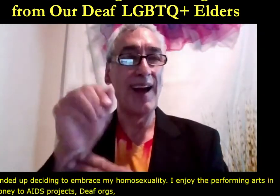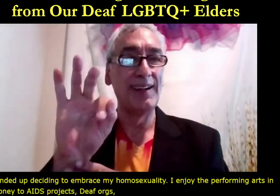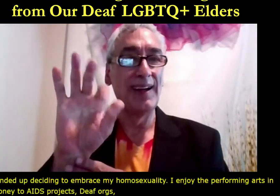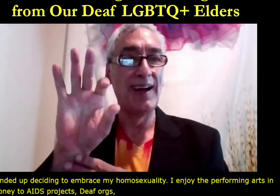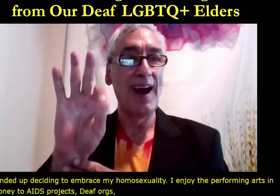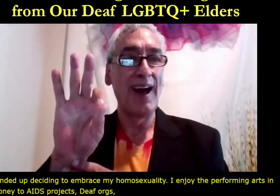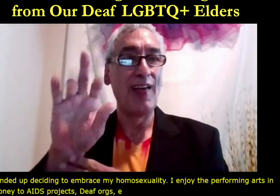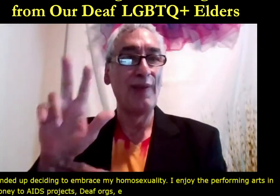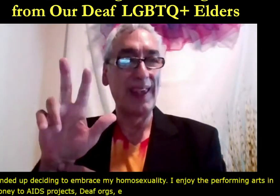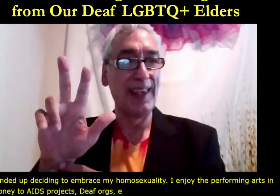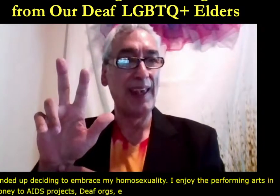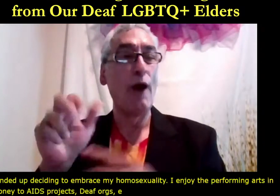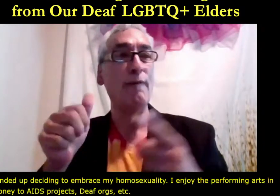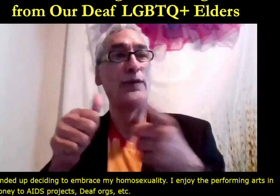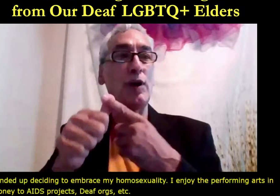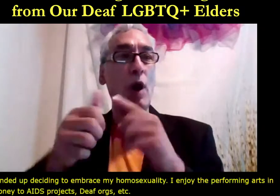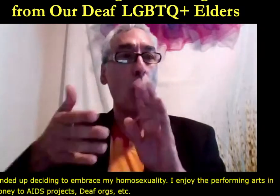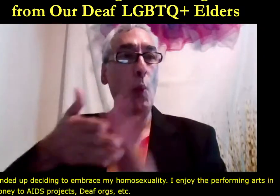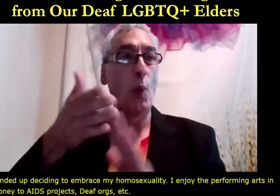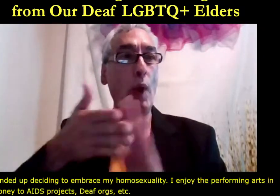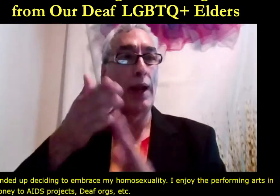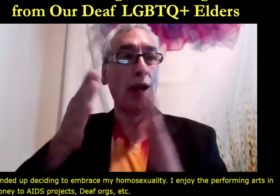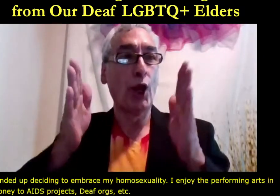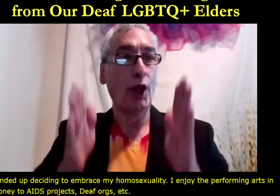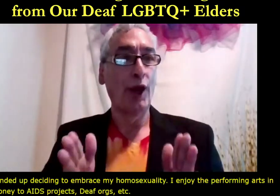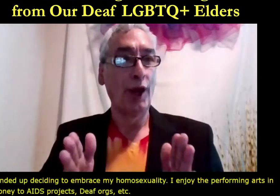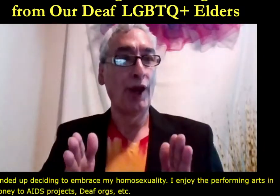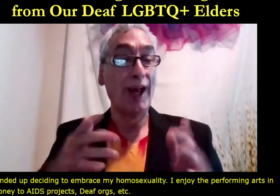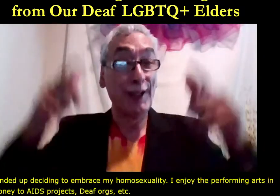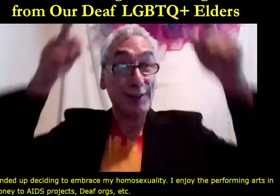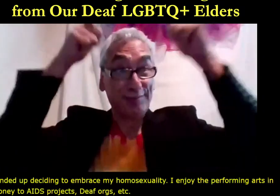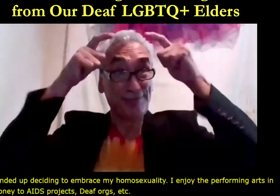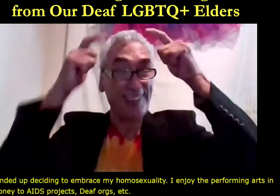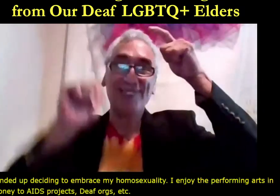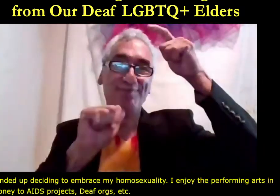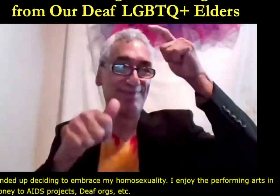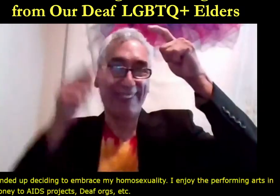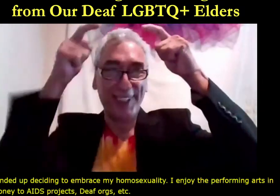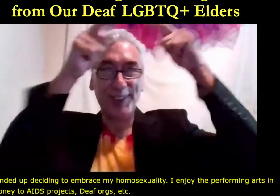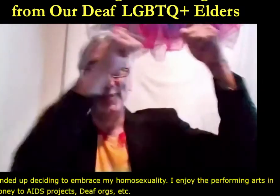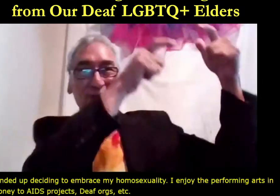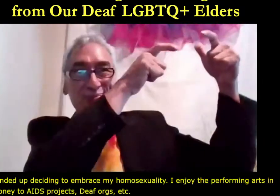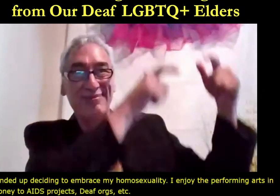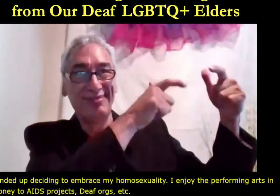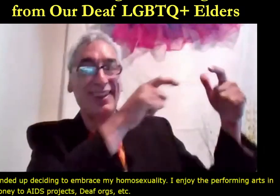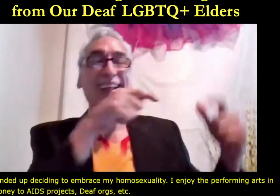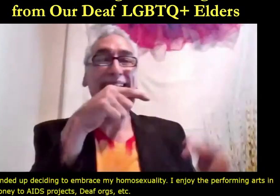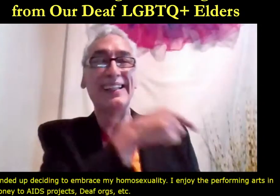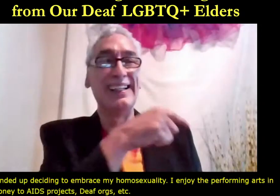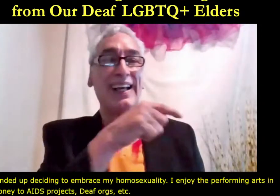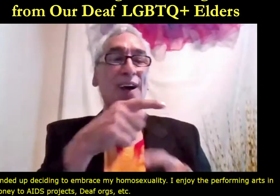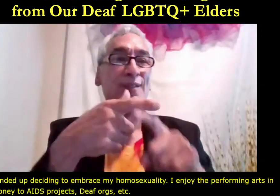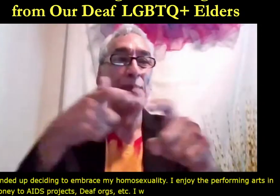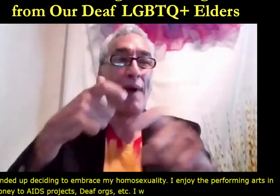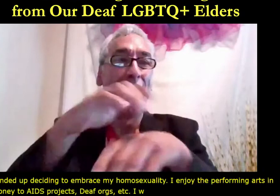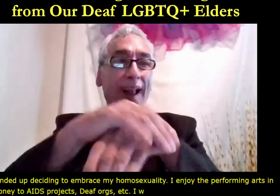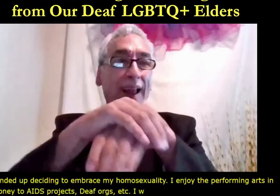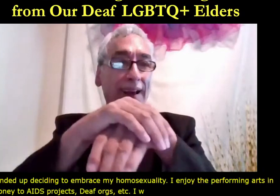i was um involved with a miss rad 1983 i was um facilitator um i